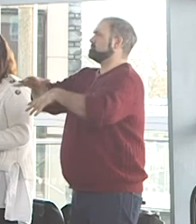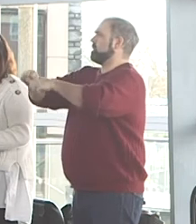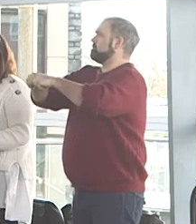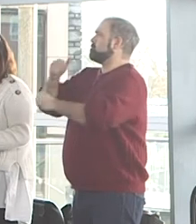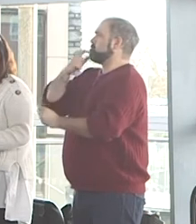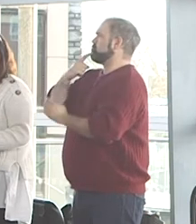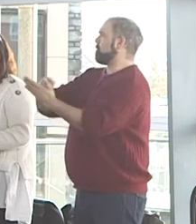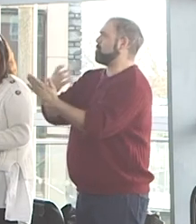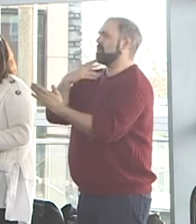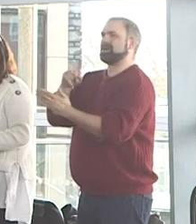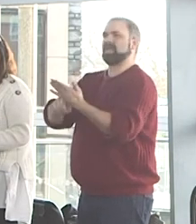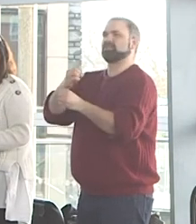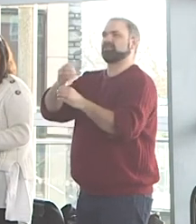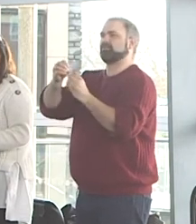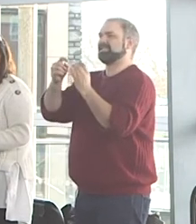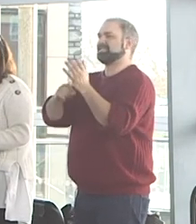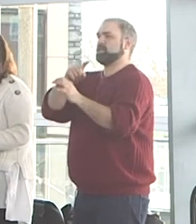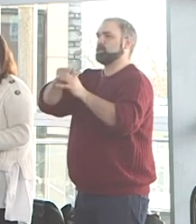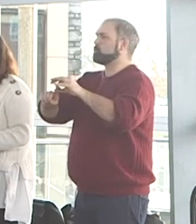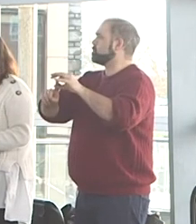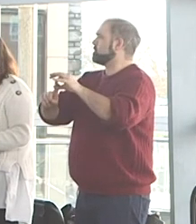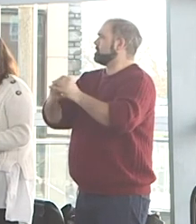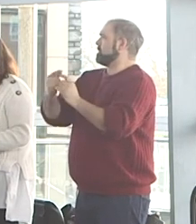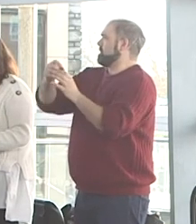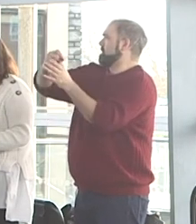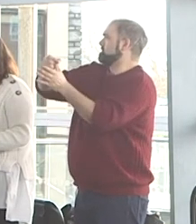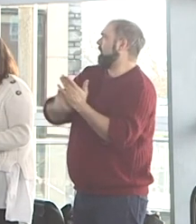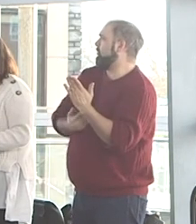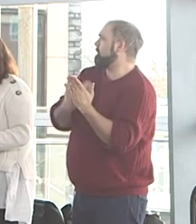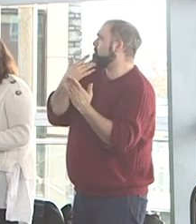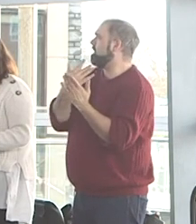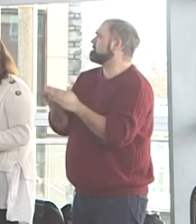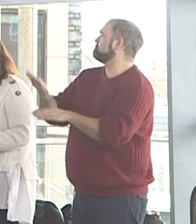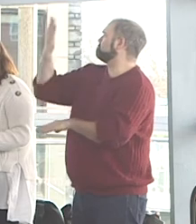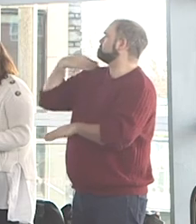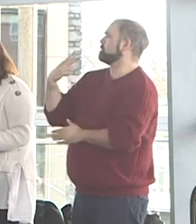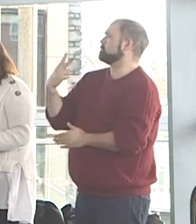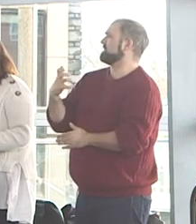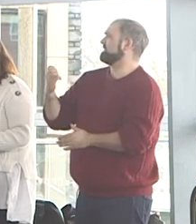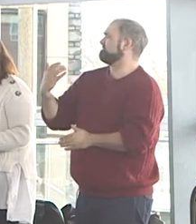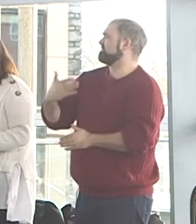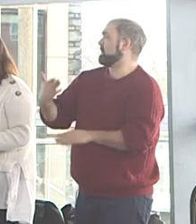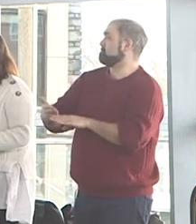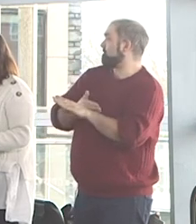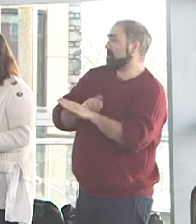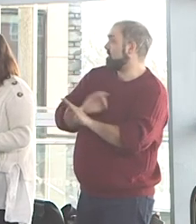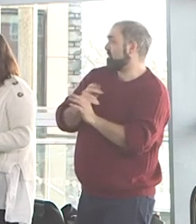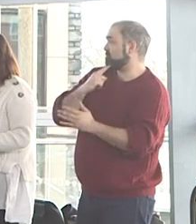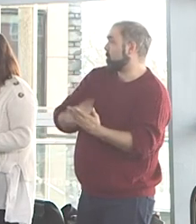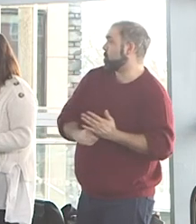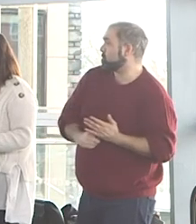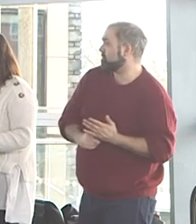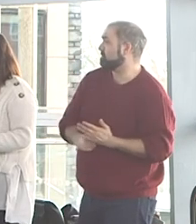on LGBTQ asylum back in 2015, which is interesting. The Home Office